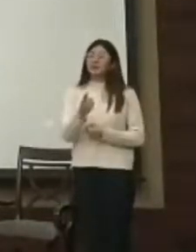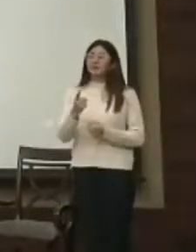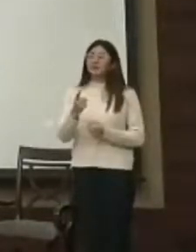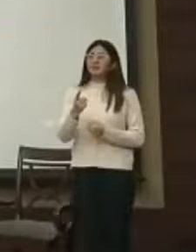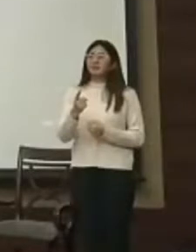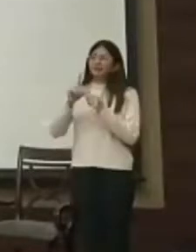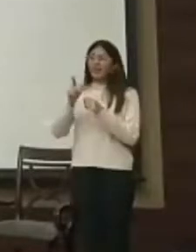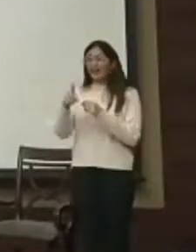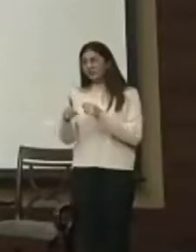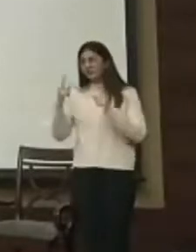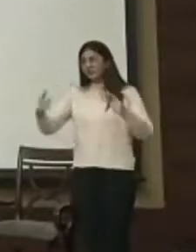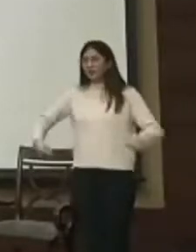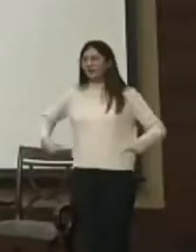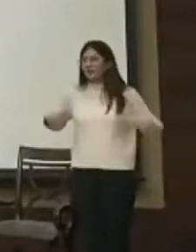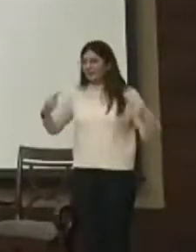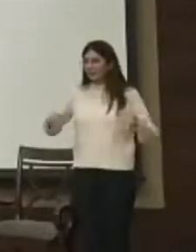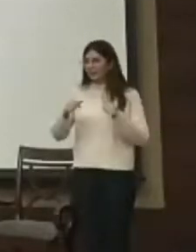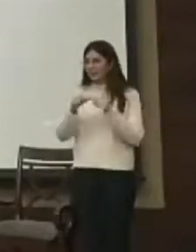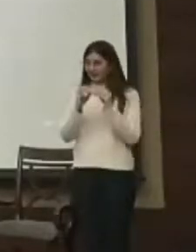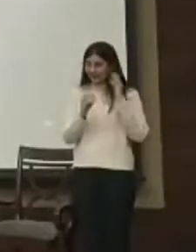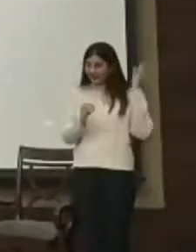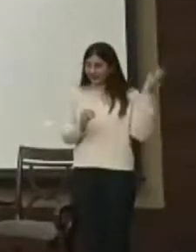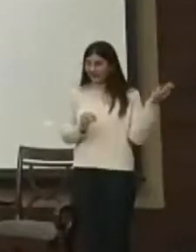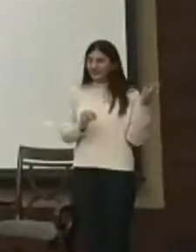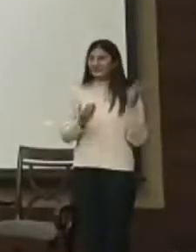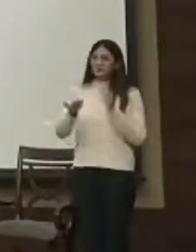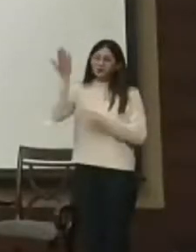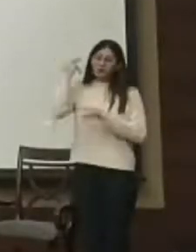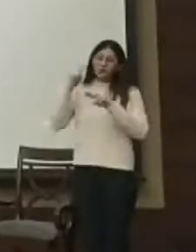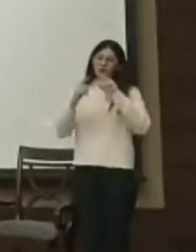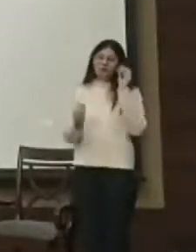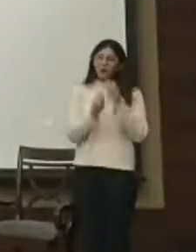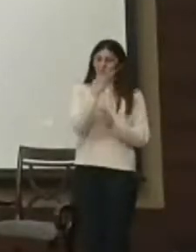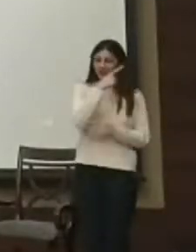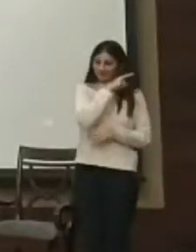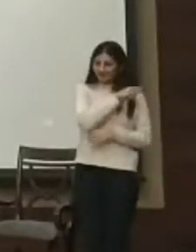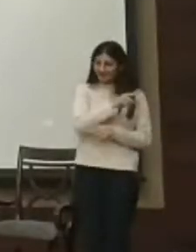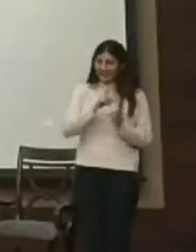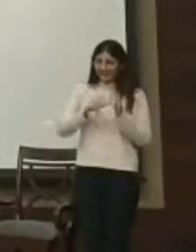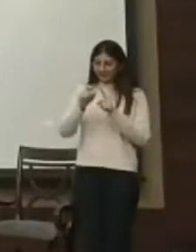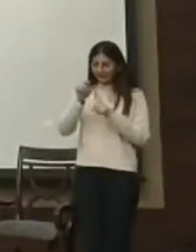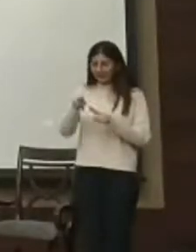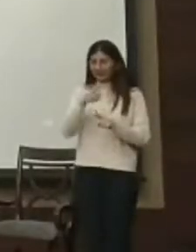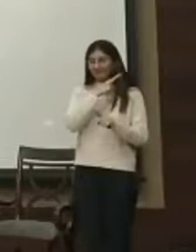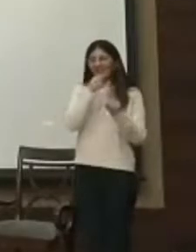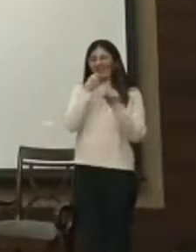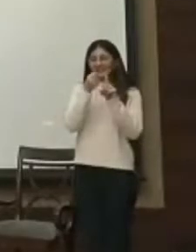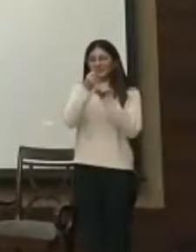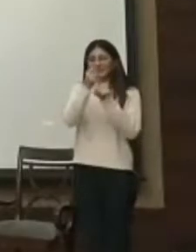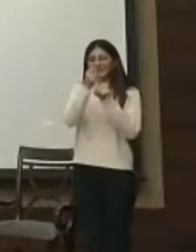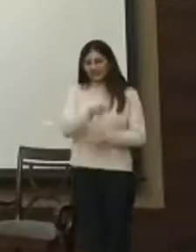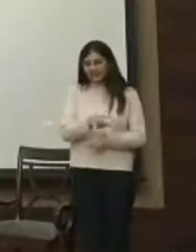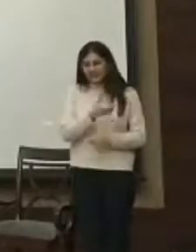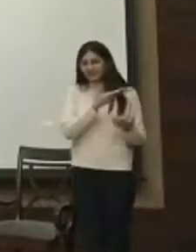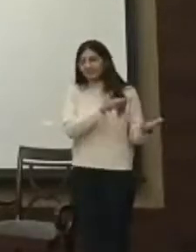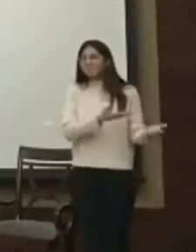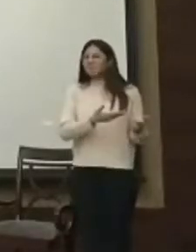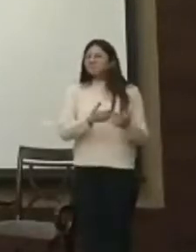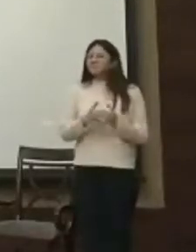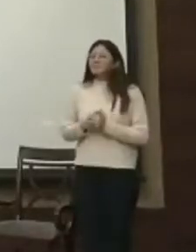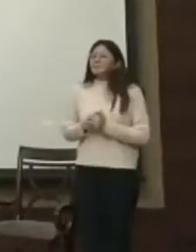Javed Abidi, the founder of NCEPD and a pioneer activist in the field of disability